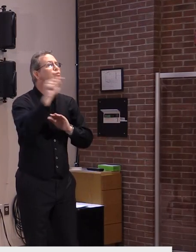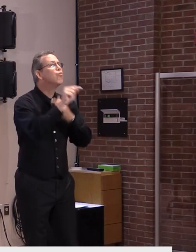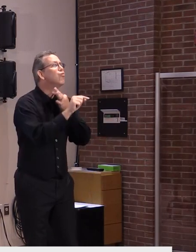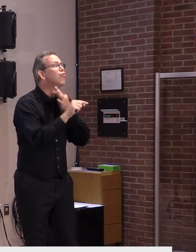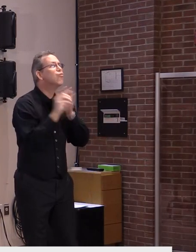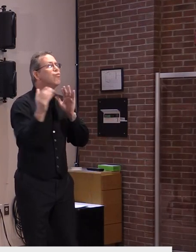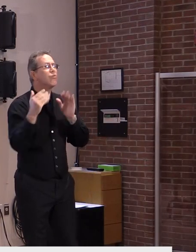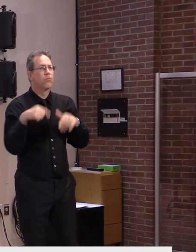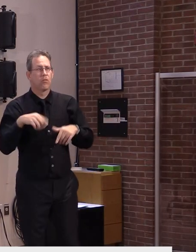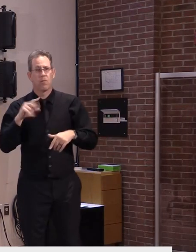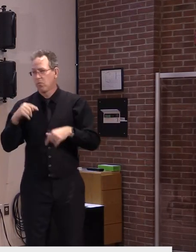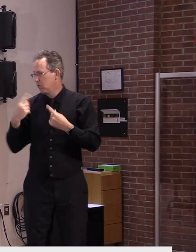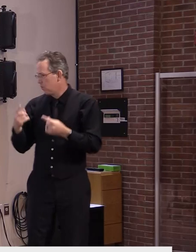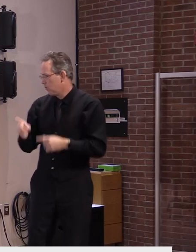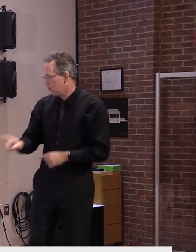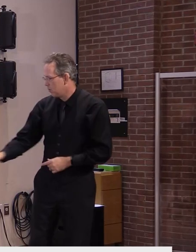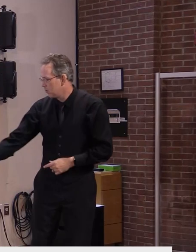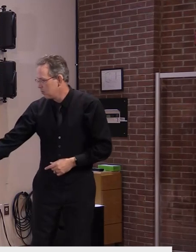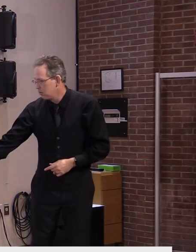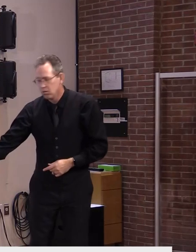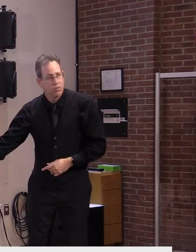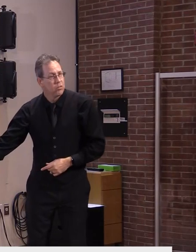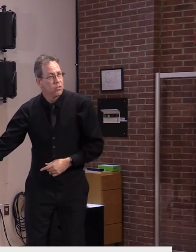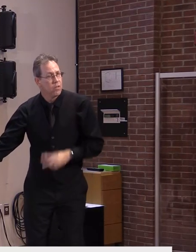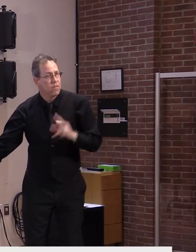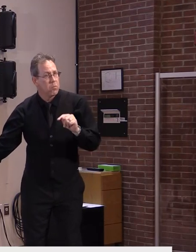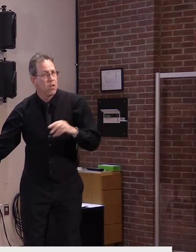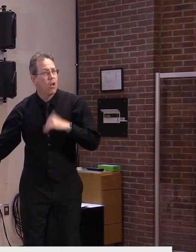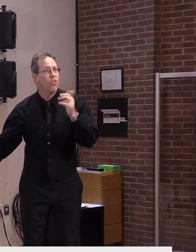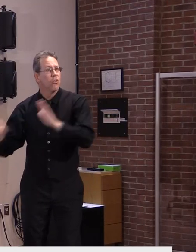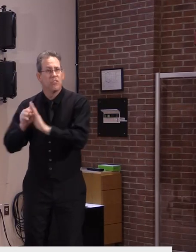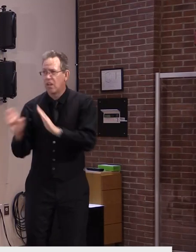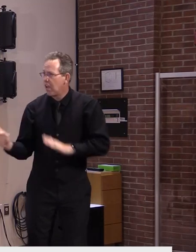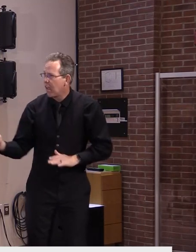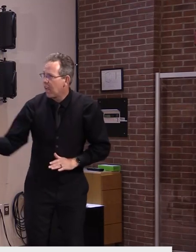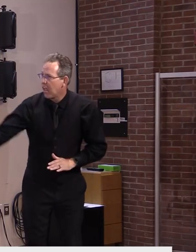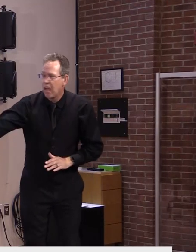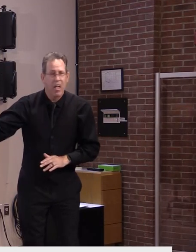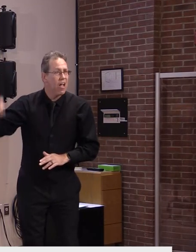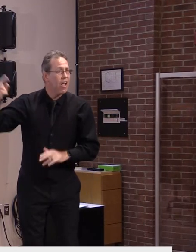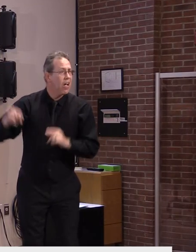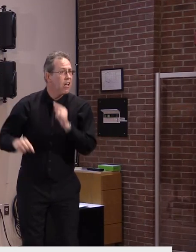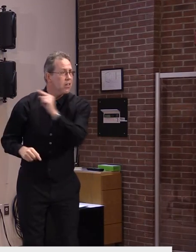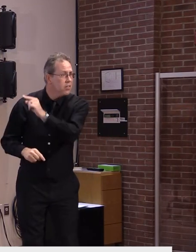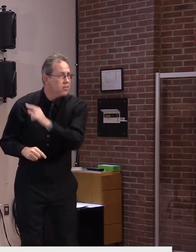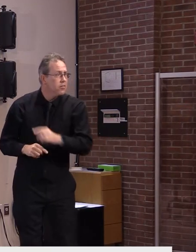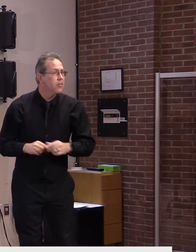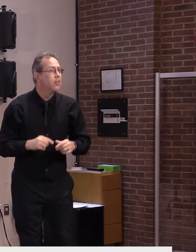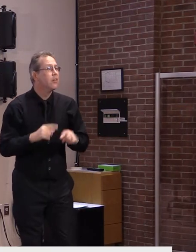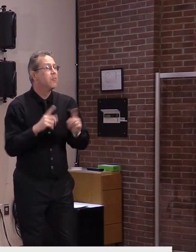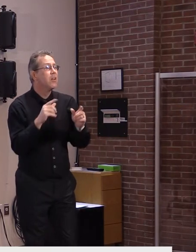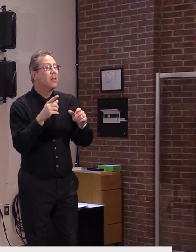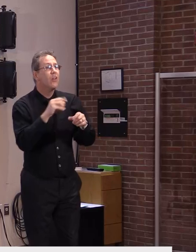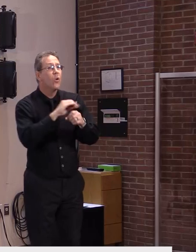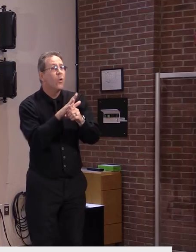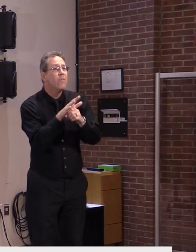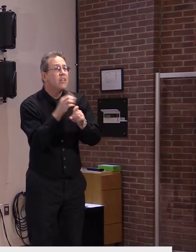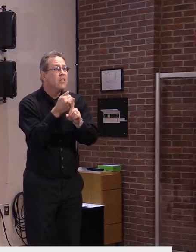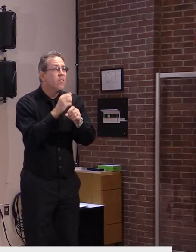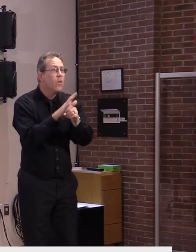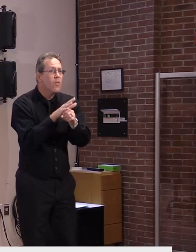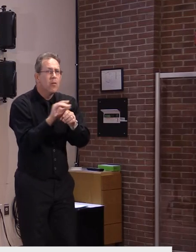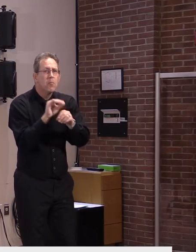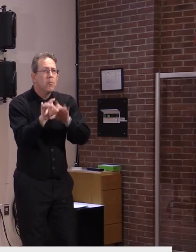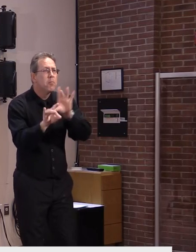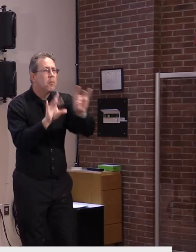country. But with the case rates as they are, a little uncertain, any forecast in terms of the trajectory that we're heading in terms of